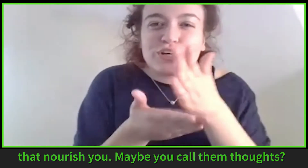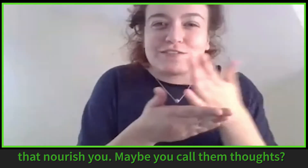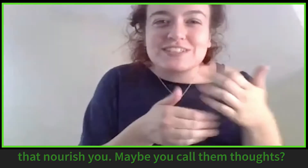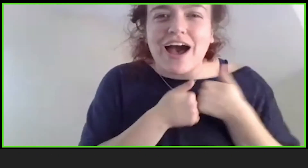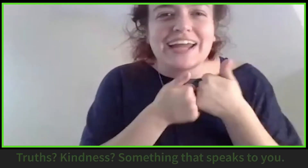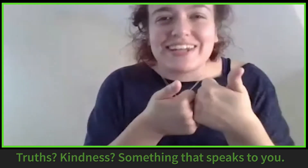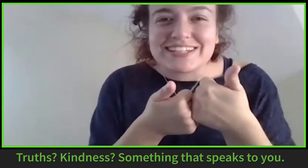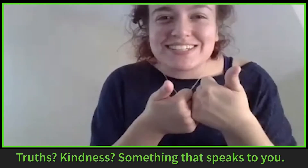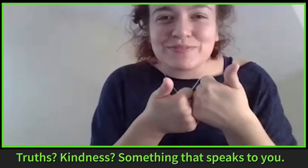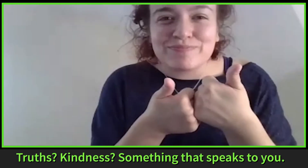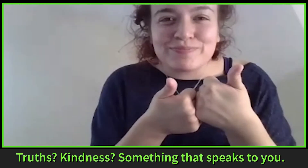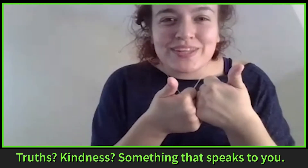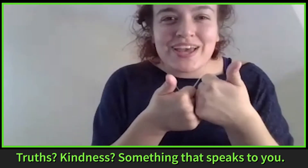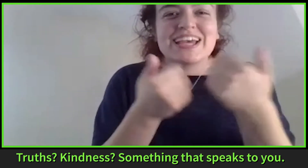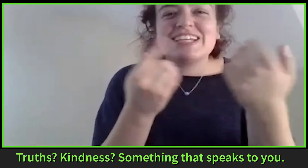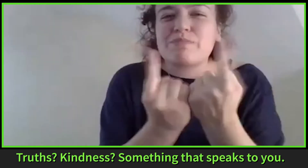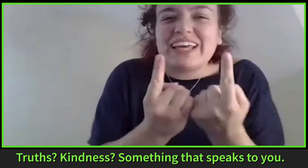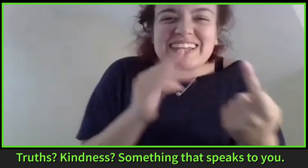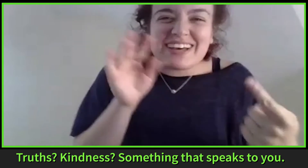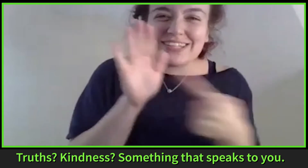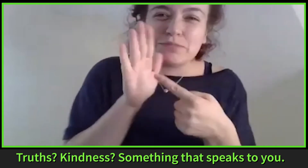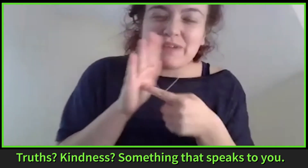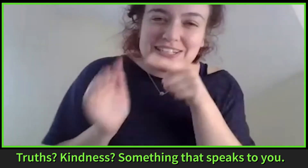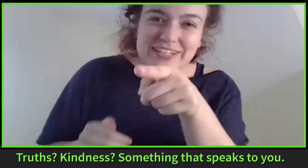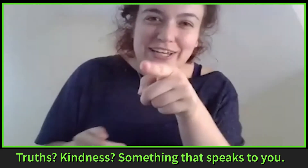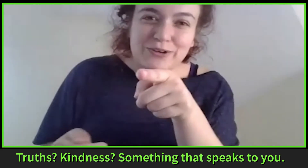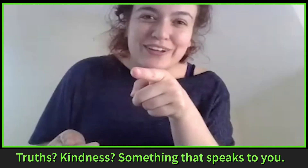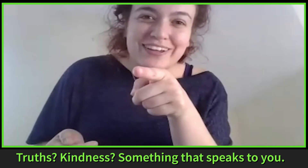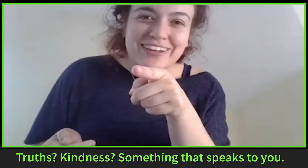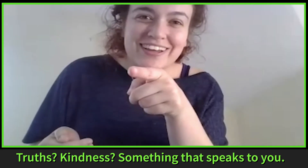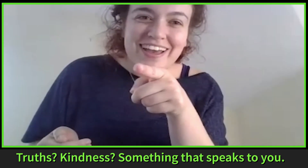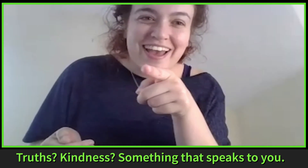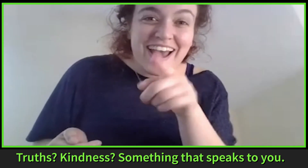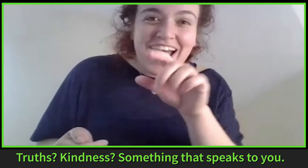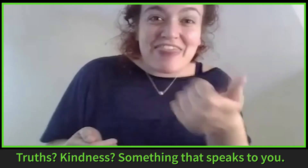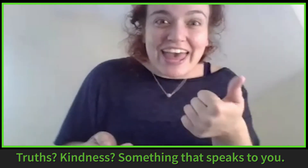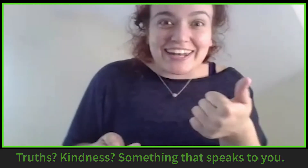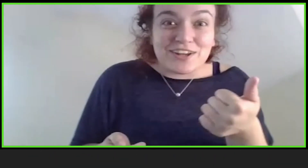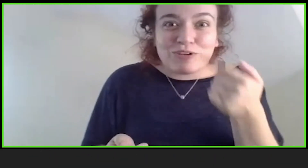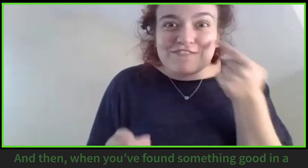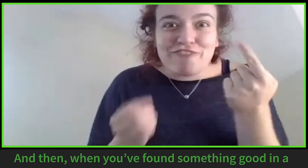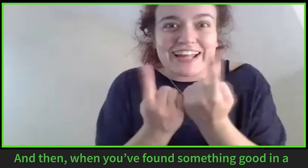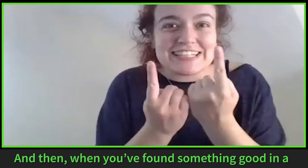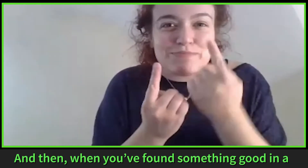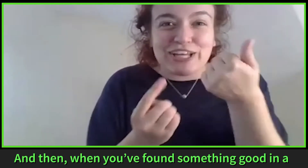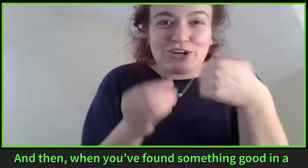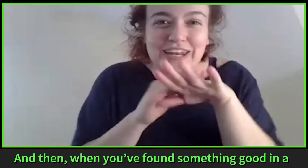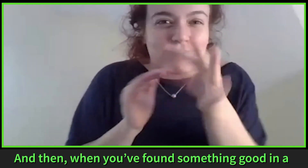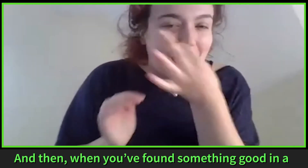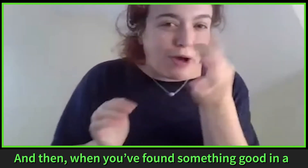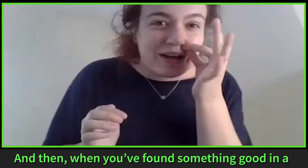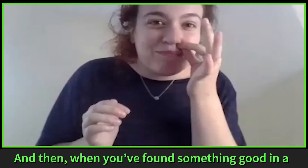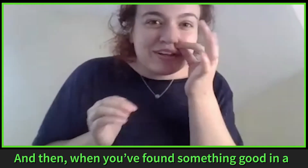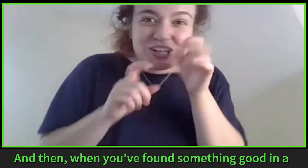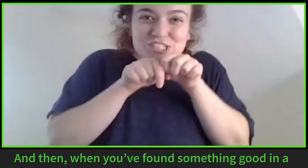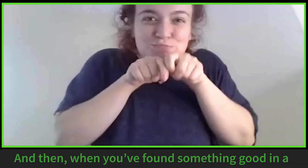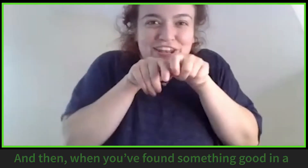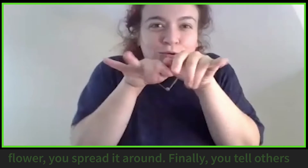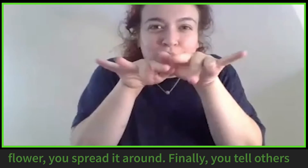truths, kindness. It's something that speaks to you. And then, when you find something good in a flower, you spread it all